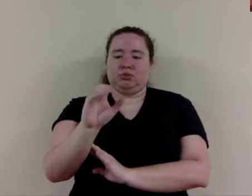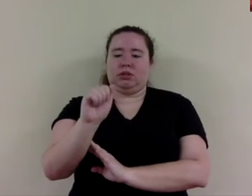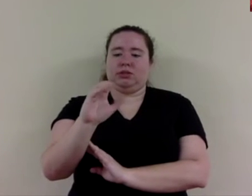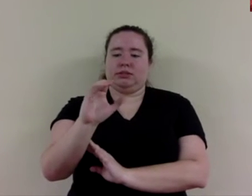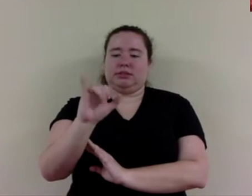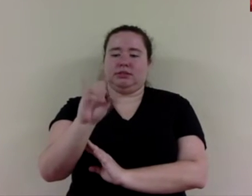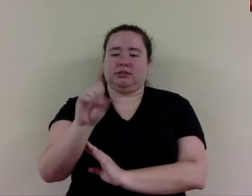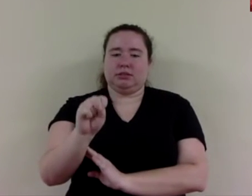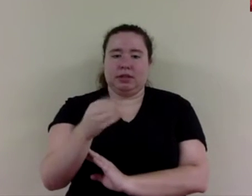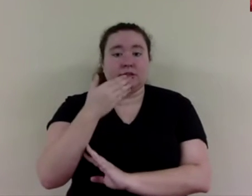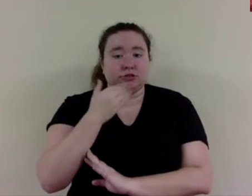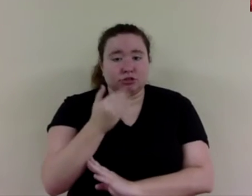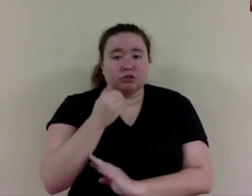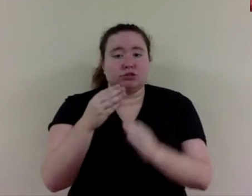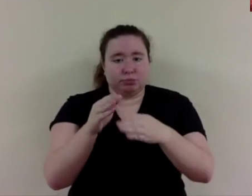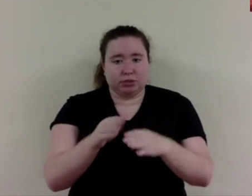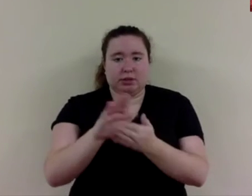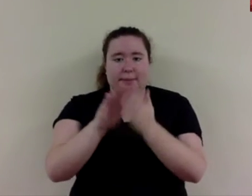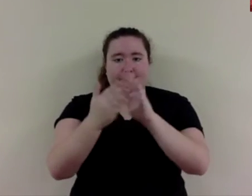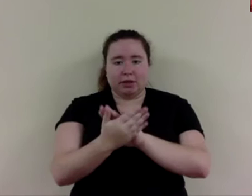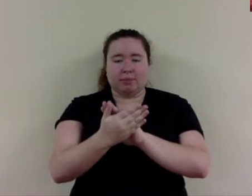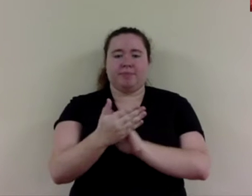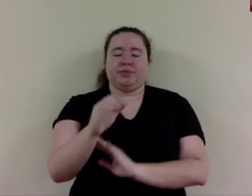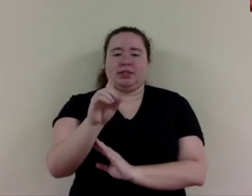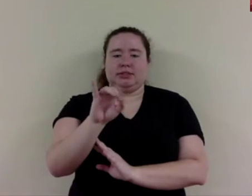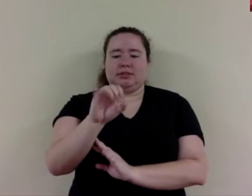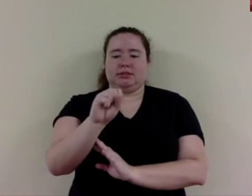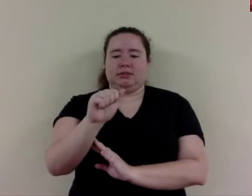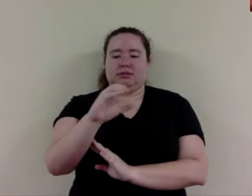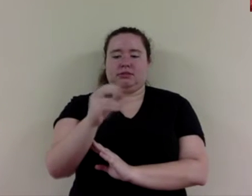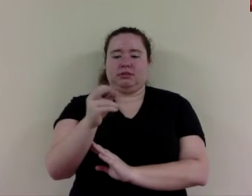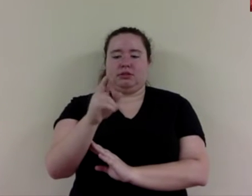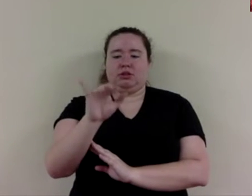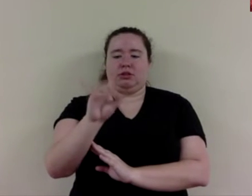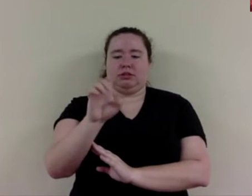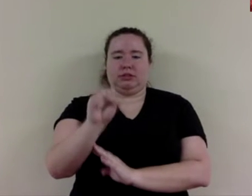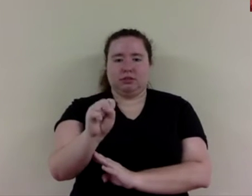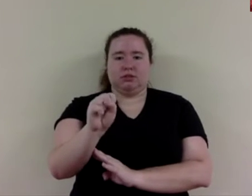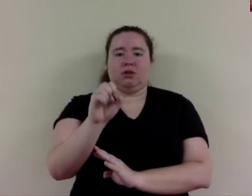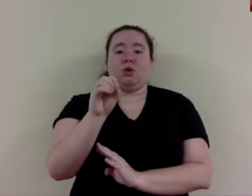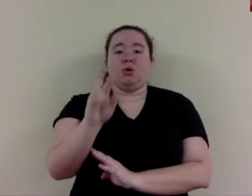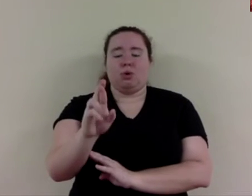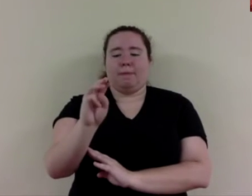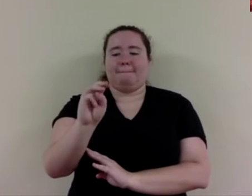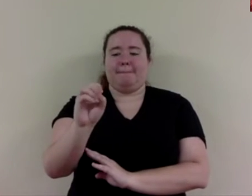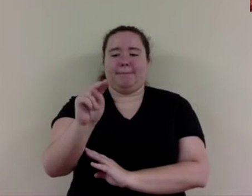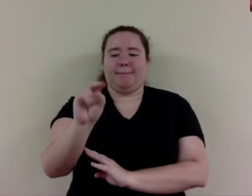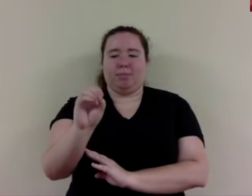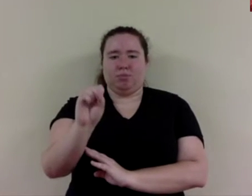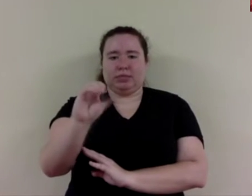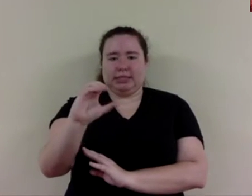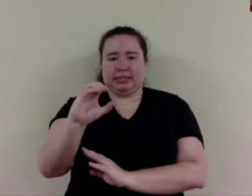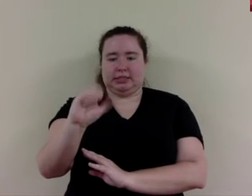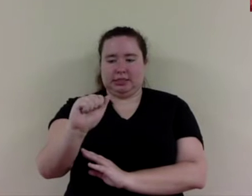have not yet been broken down in your mouth will be turned into disaccharides or monosaccharides. Those are the particles that we're really